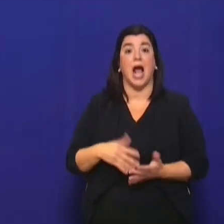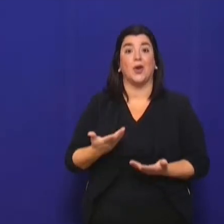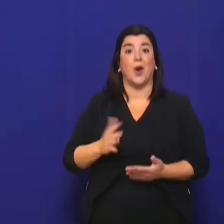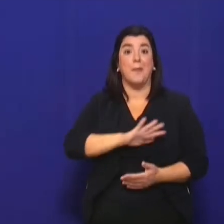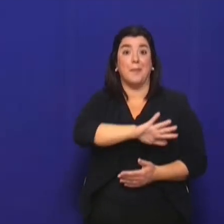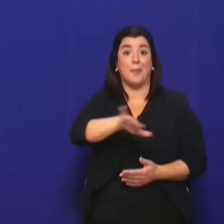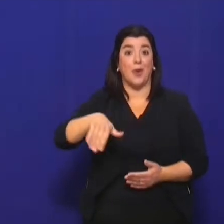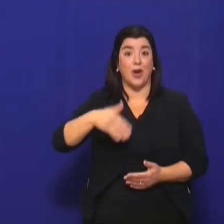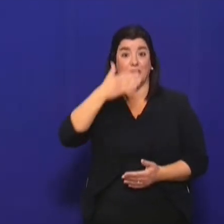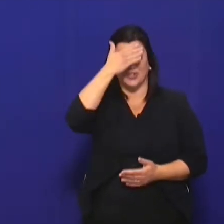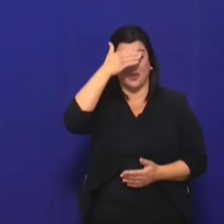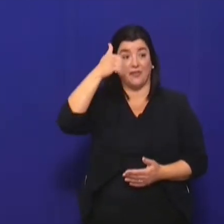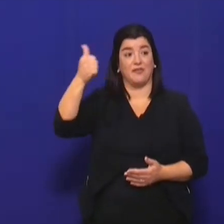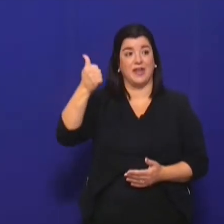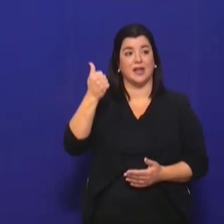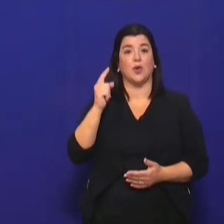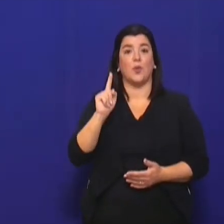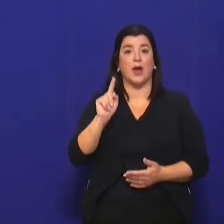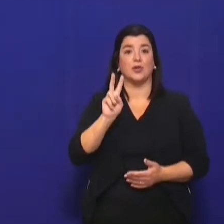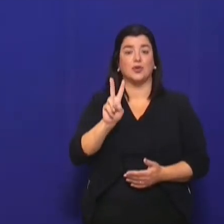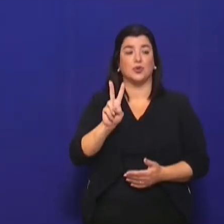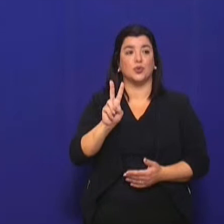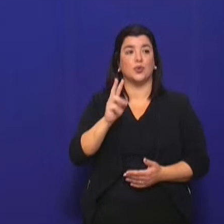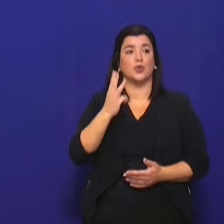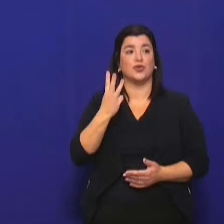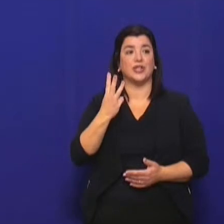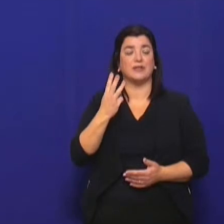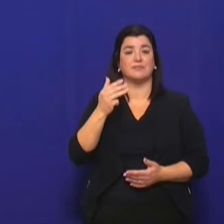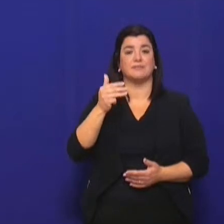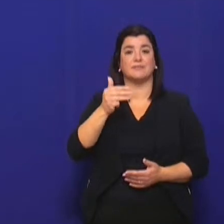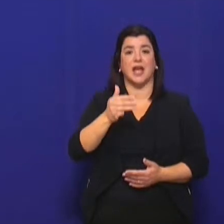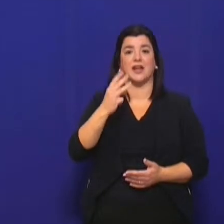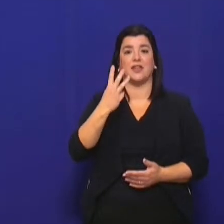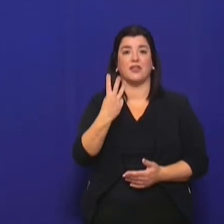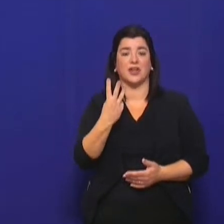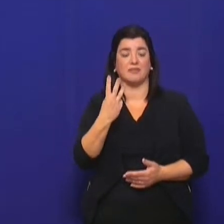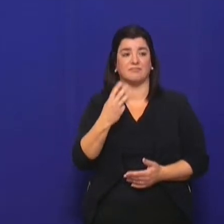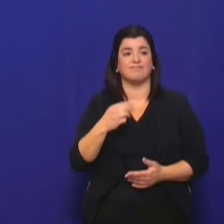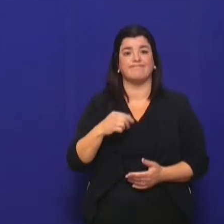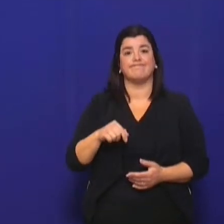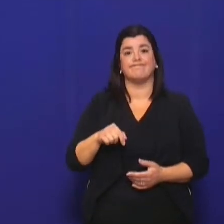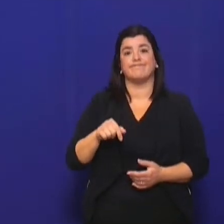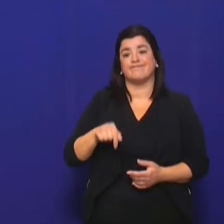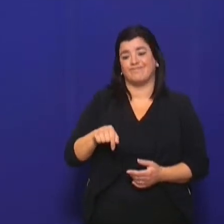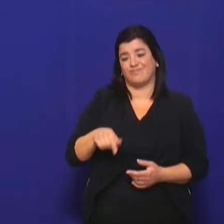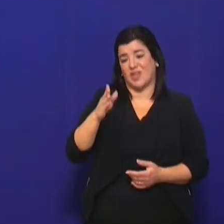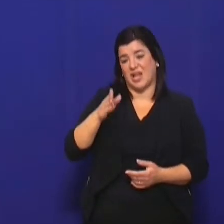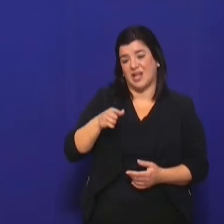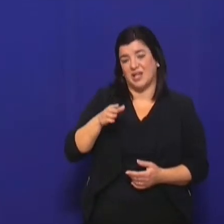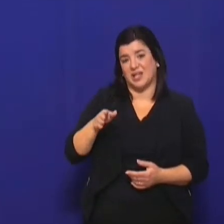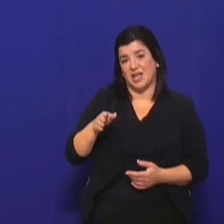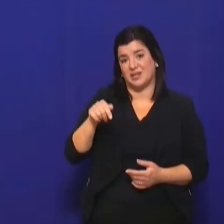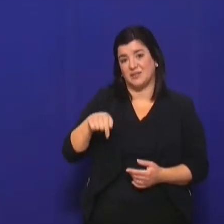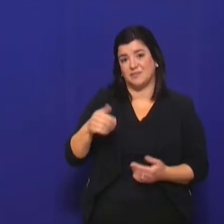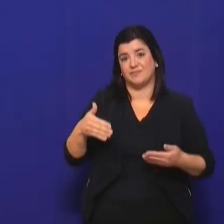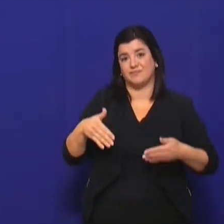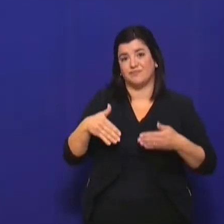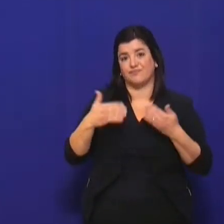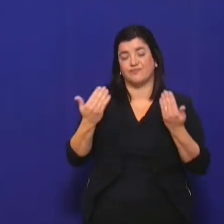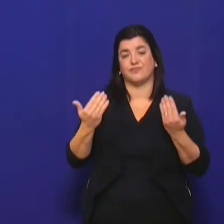12,393. Kellna persuna li mietet kmieni dal-għodu u din allura it-total ta' mwiet huwa